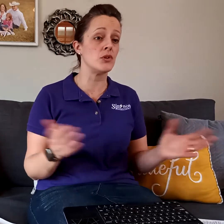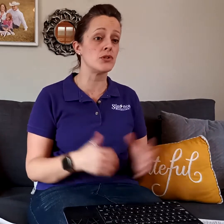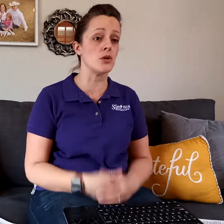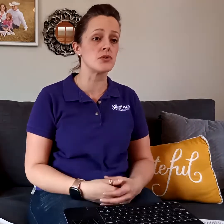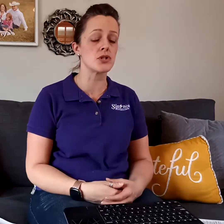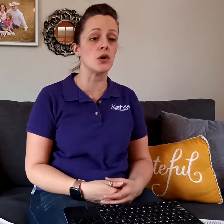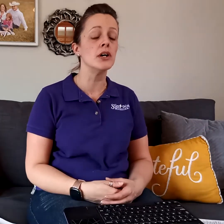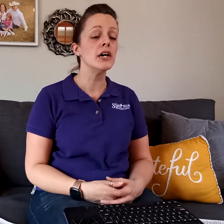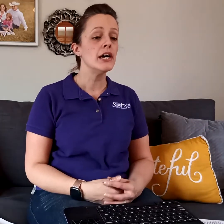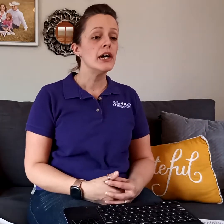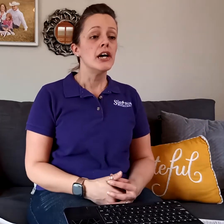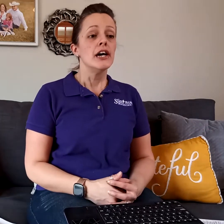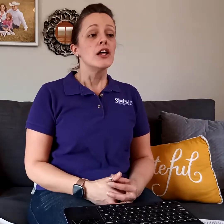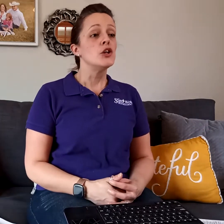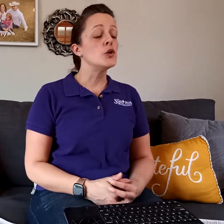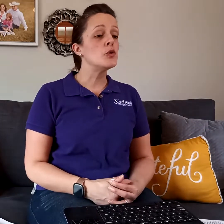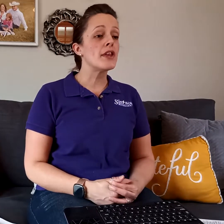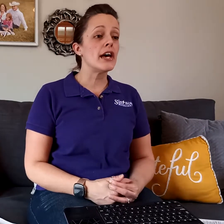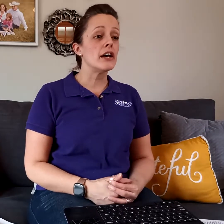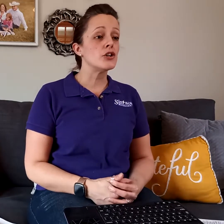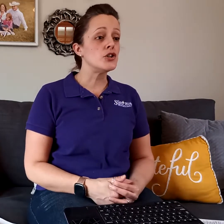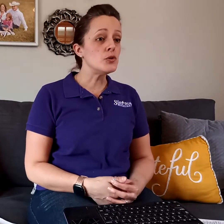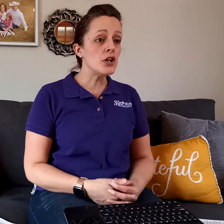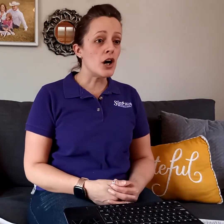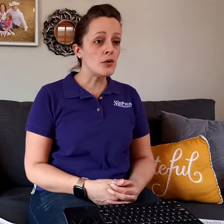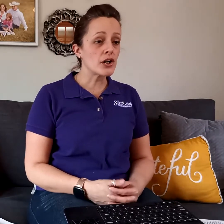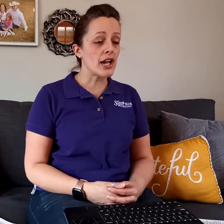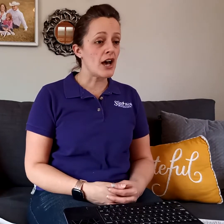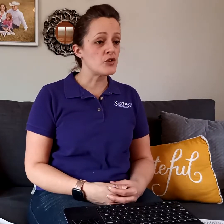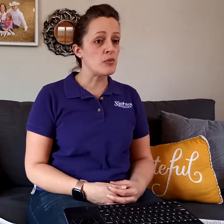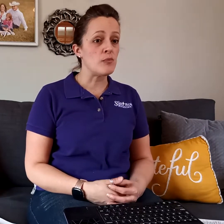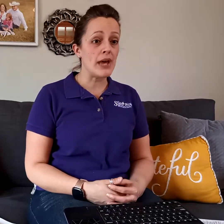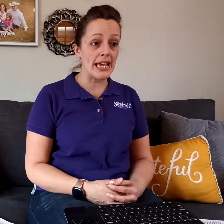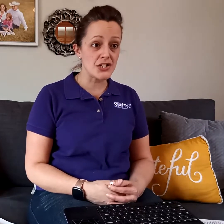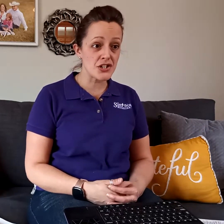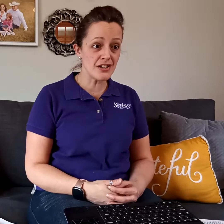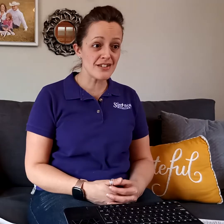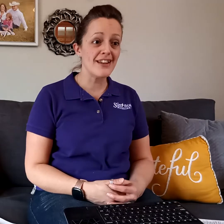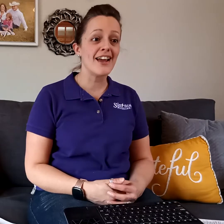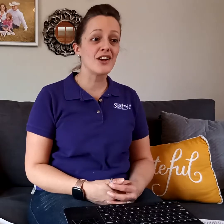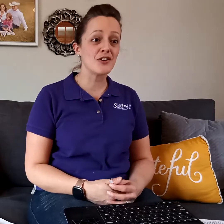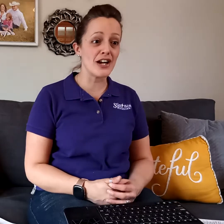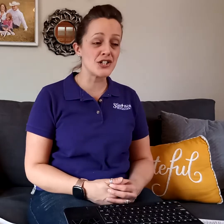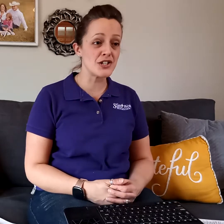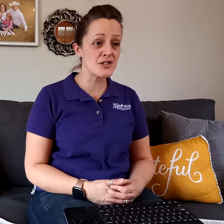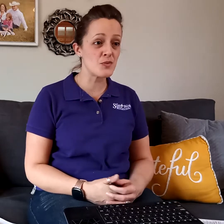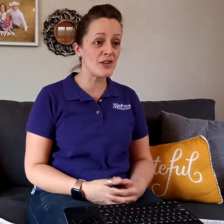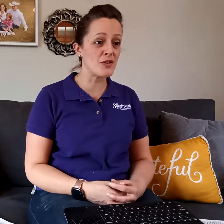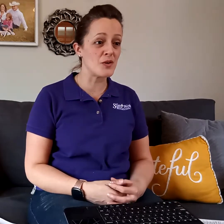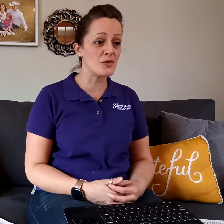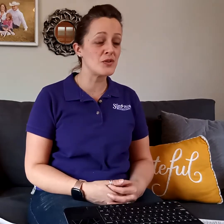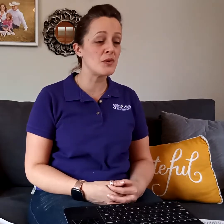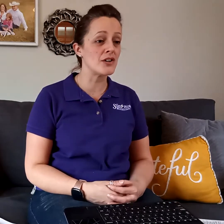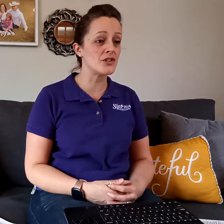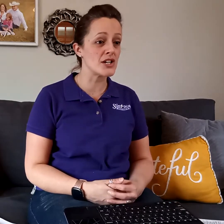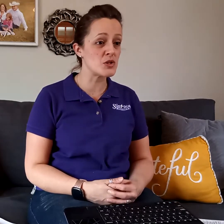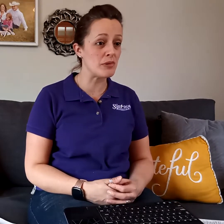don't. So you that do know, you're going to have to be patient and gracious with those who are just